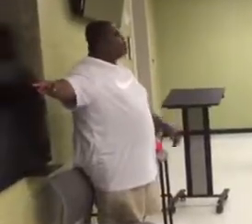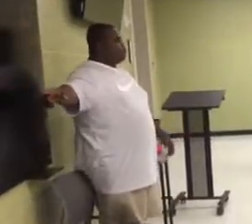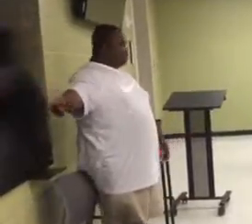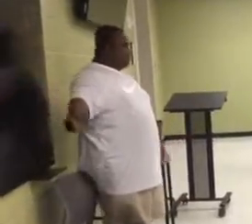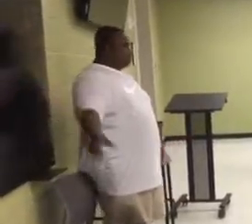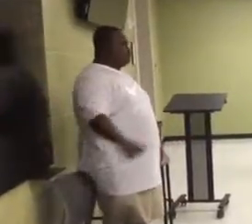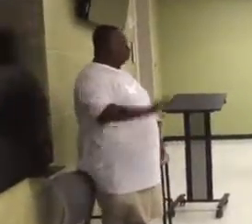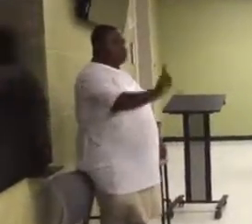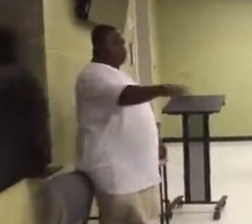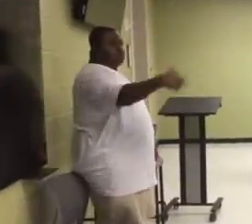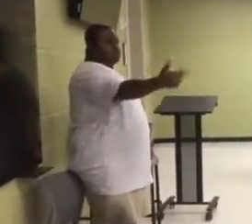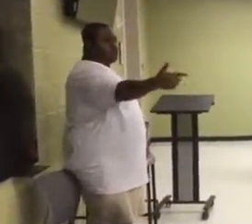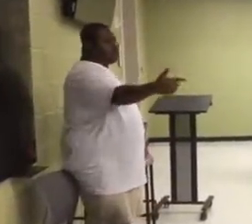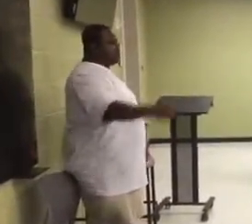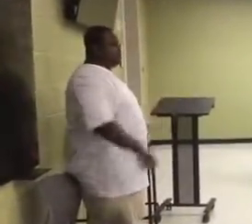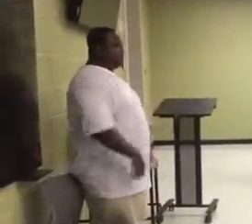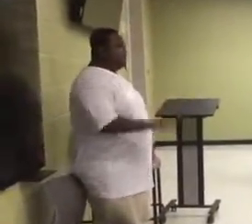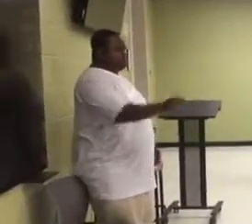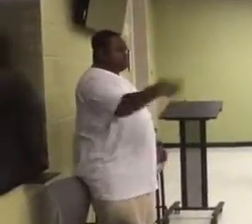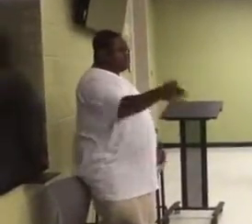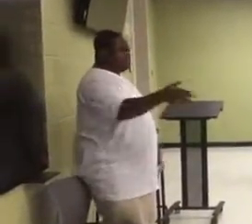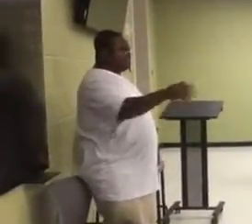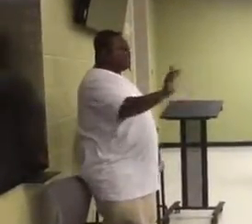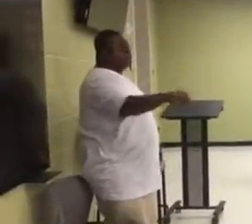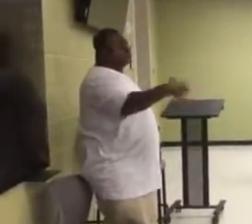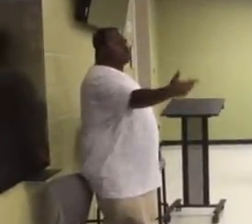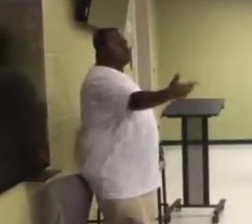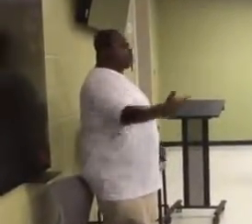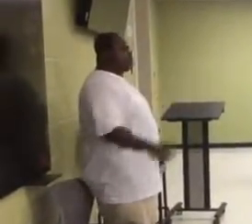Your turn. Your turn. Not good. Your turn.